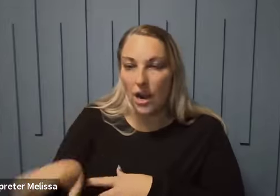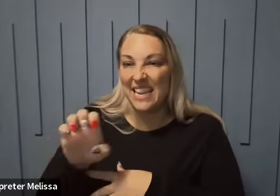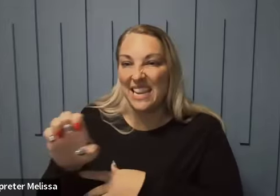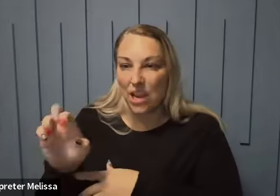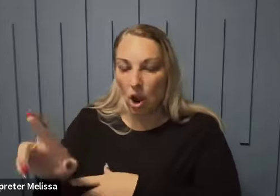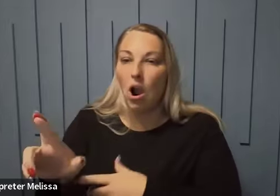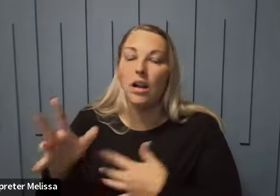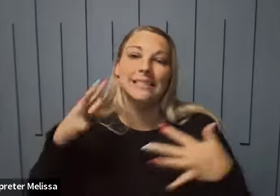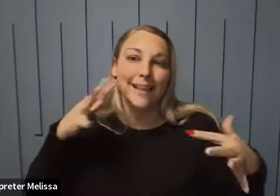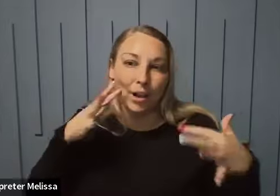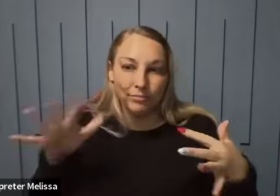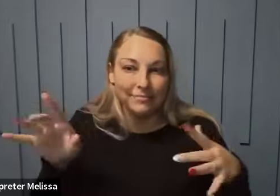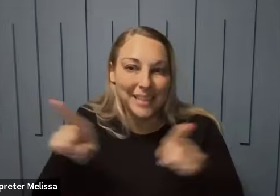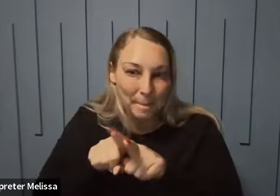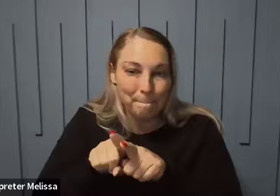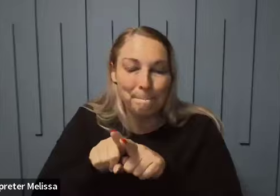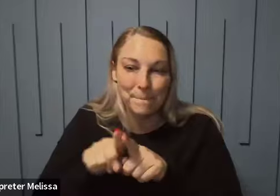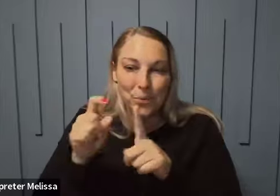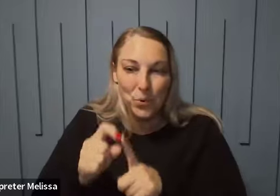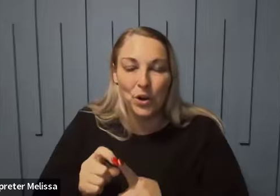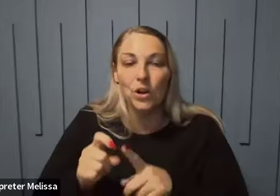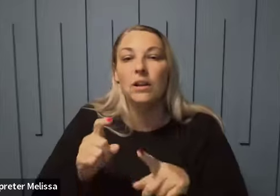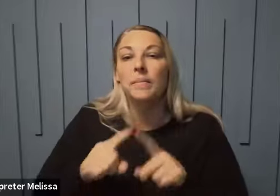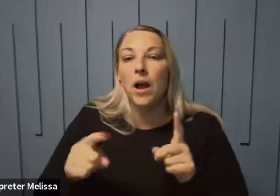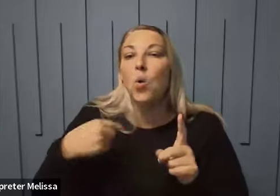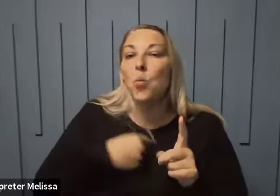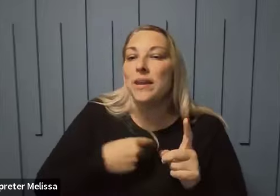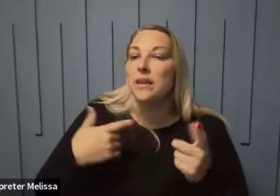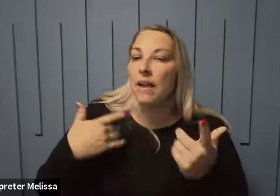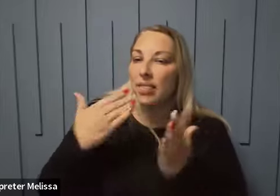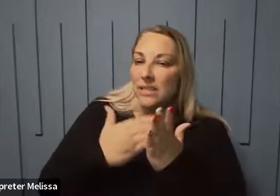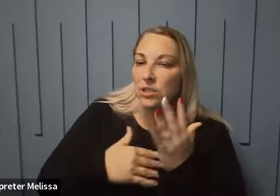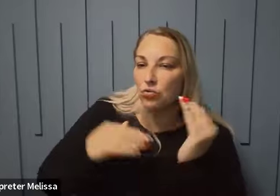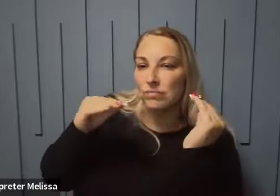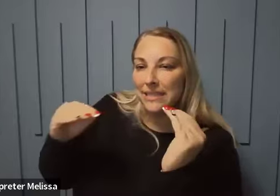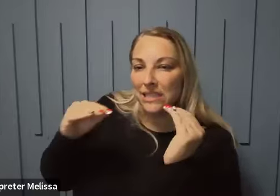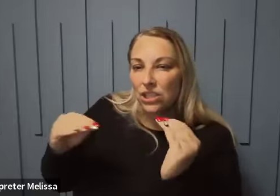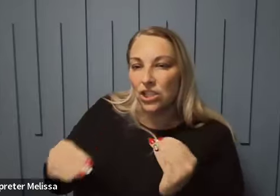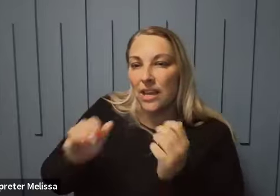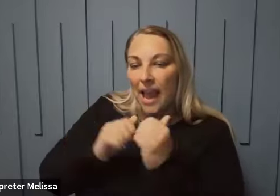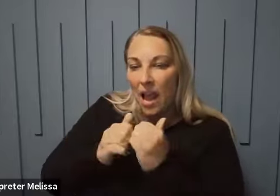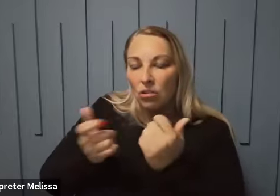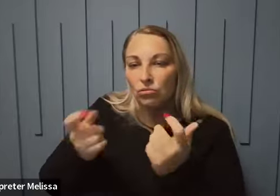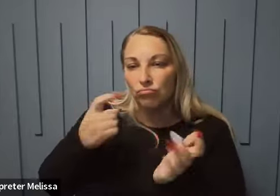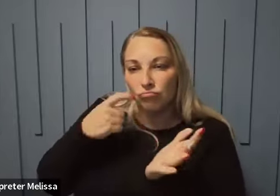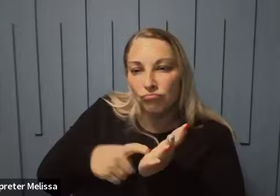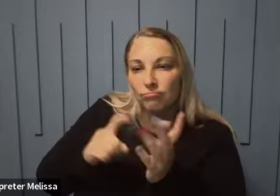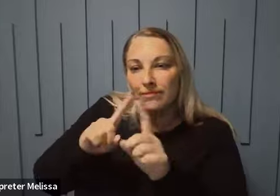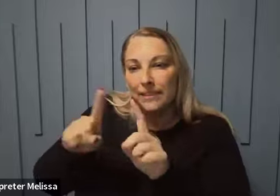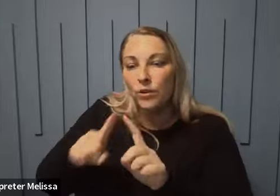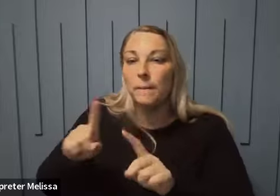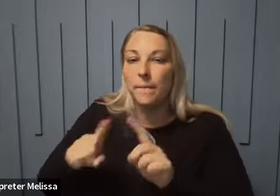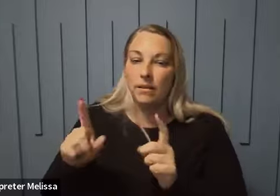hard if you haven't been able to acquire that information naturally before you come to the table of trying to read and write.